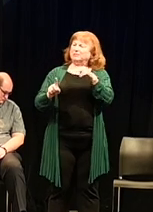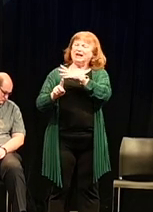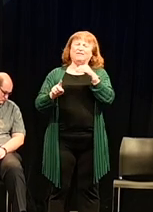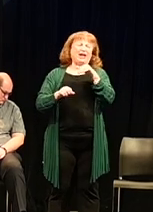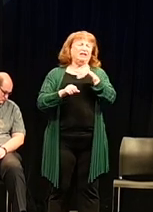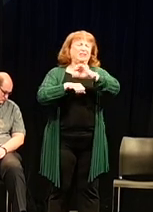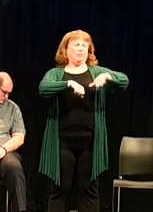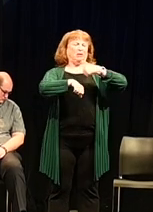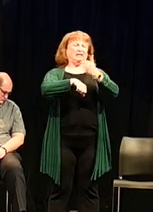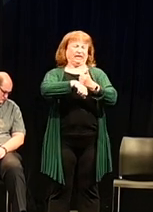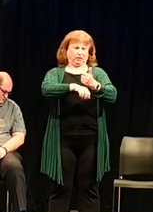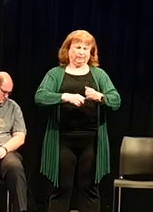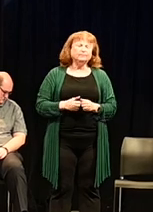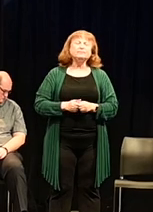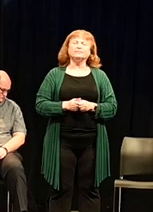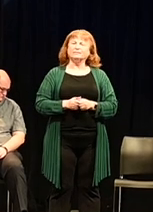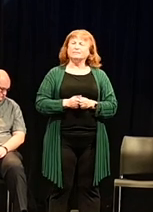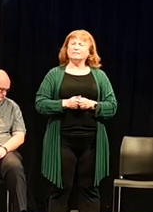the implementation.